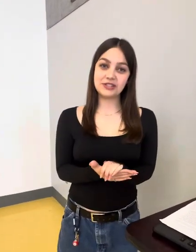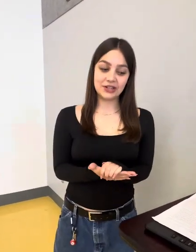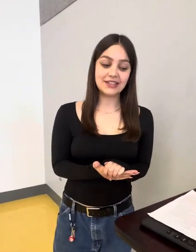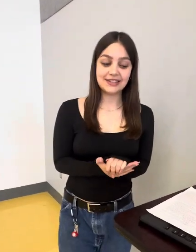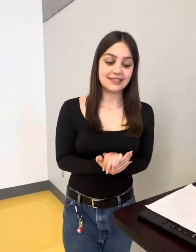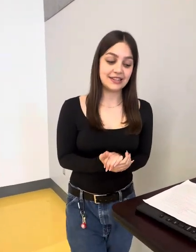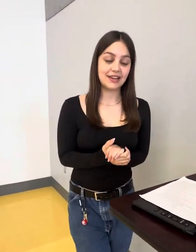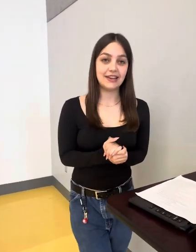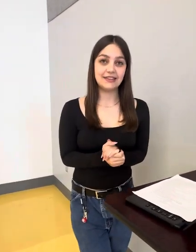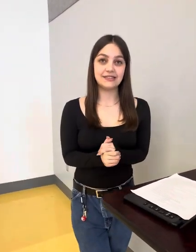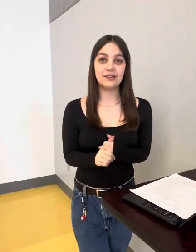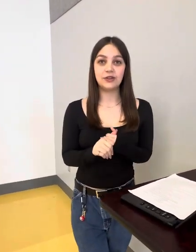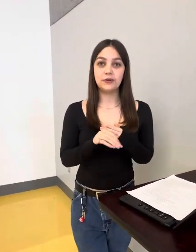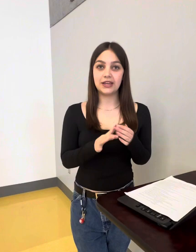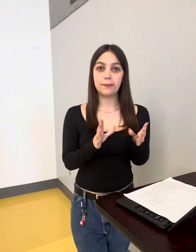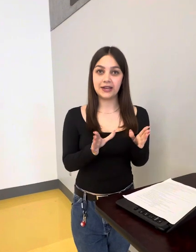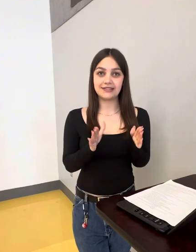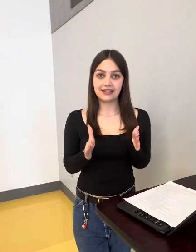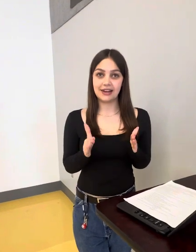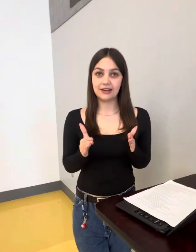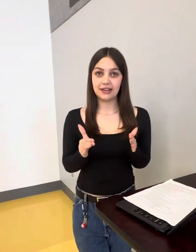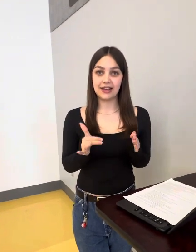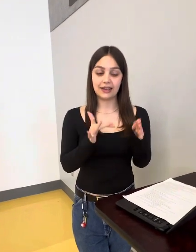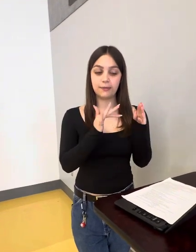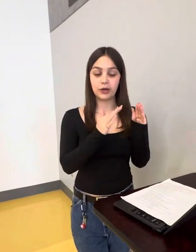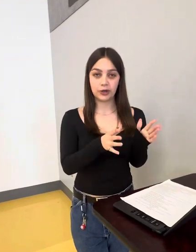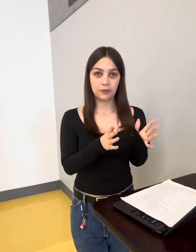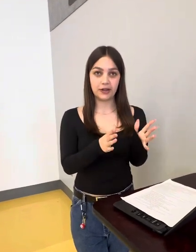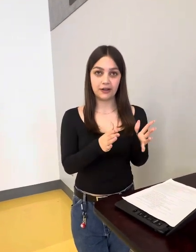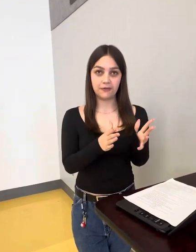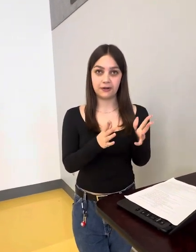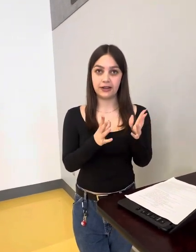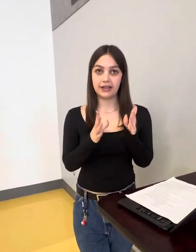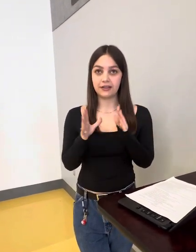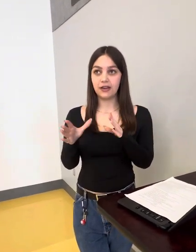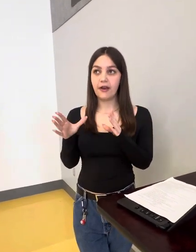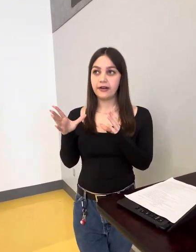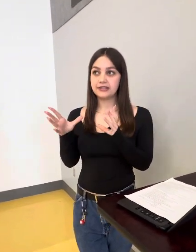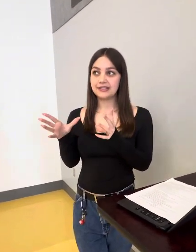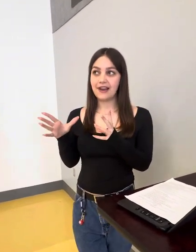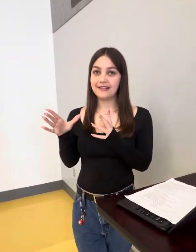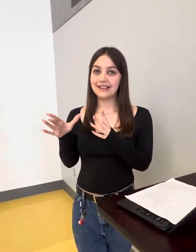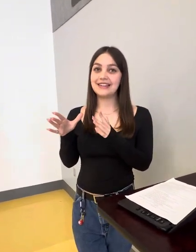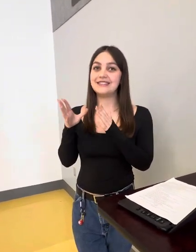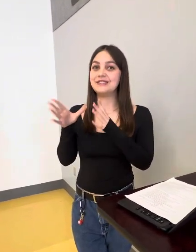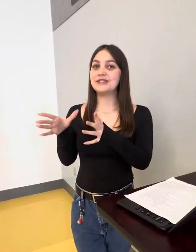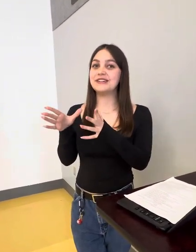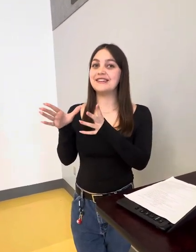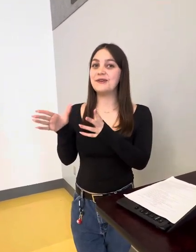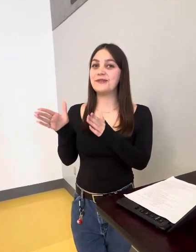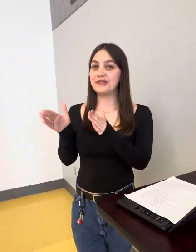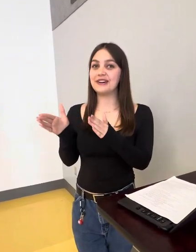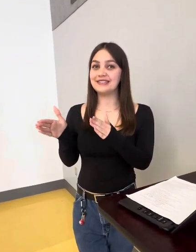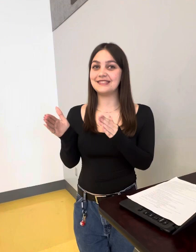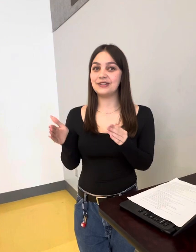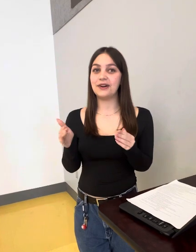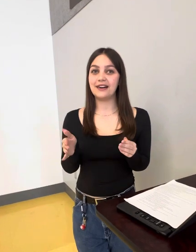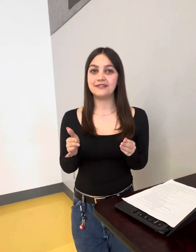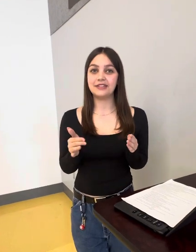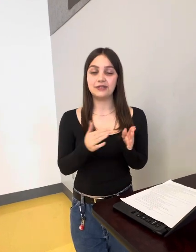this essay is you can't pick a side. It can't be argumentative or like your own thoughts. You have to use